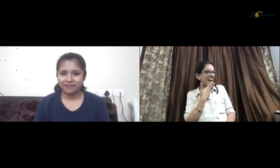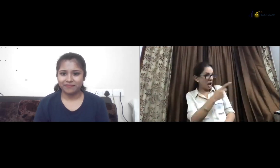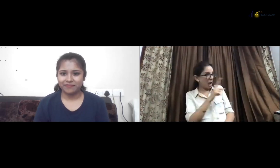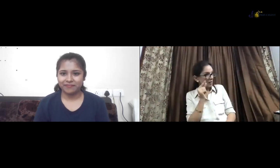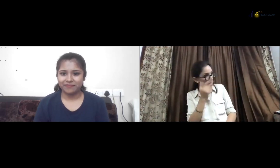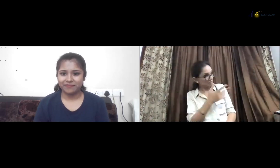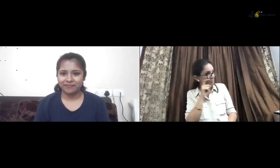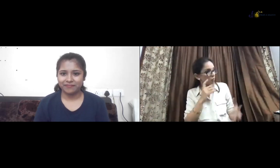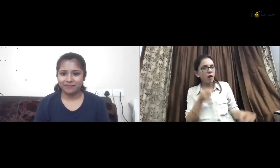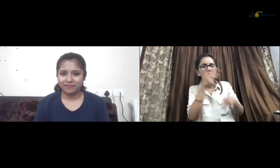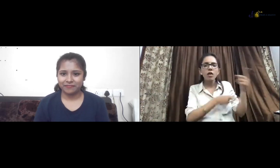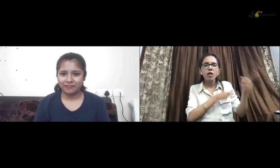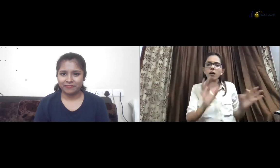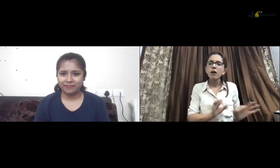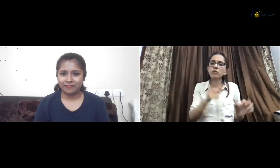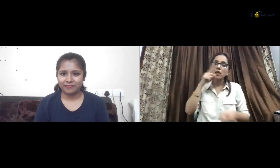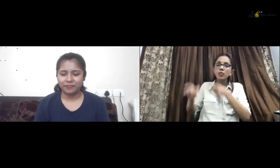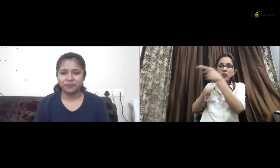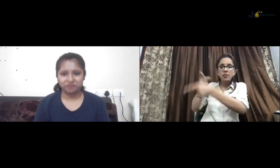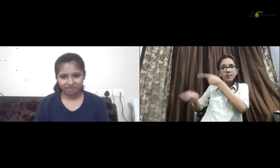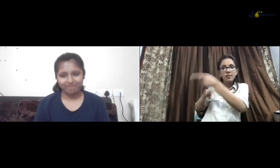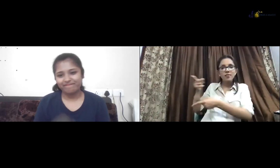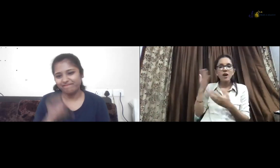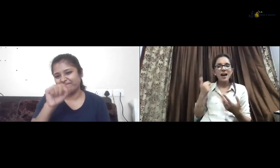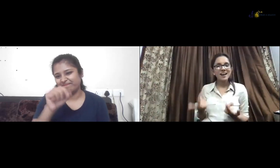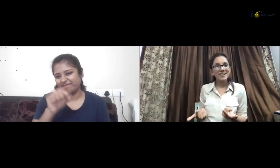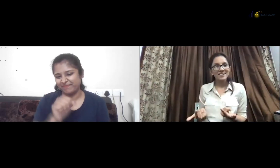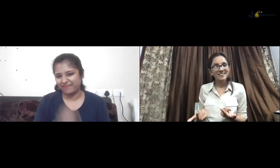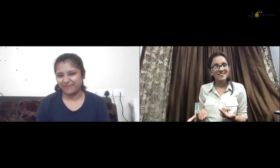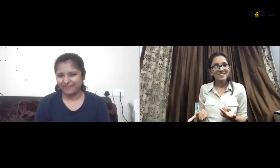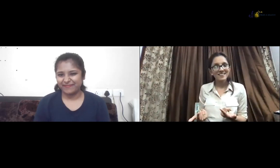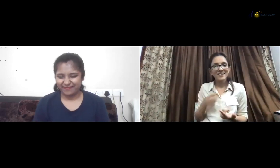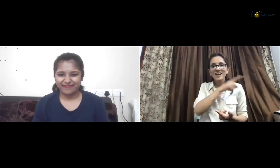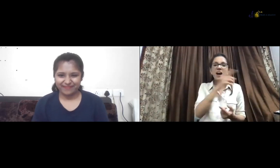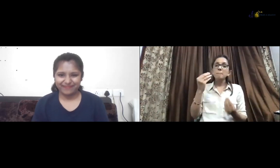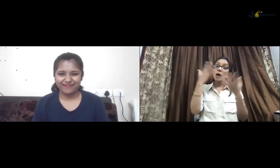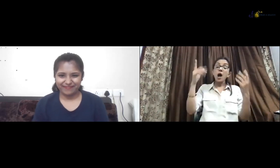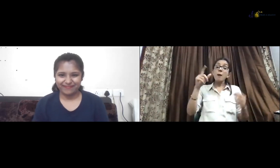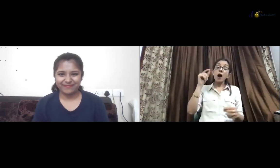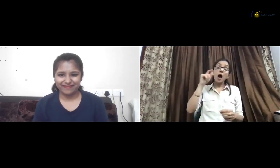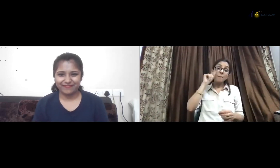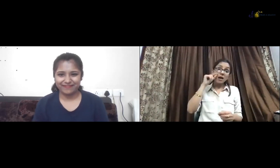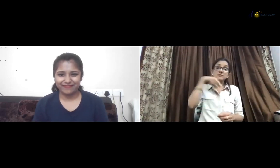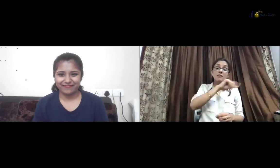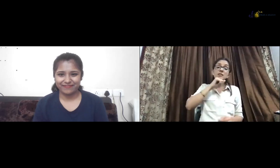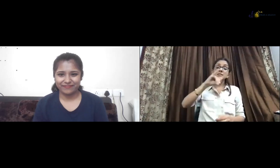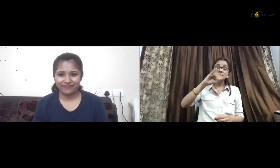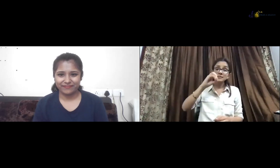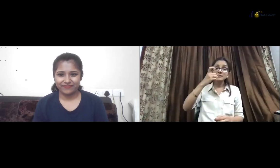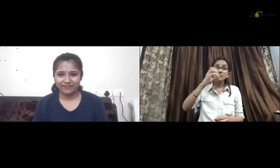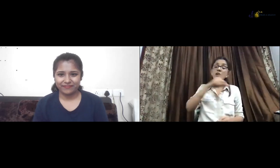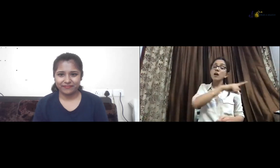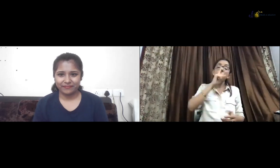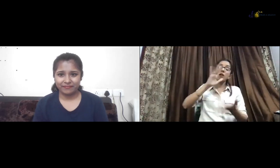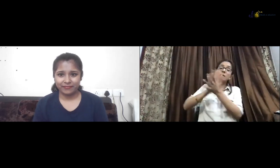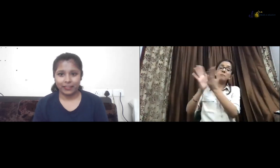male can do sex after 50 or 60. That is okay. But with female, they are saying, no, you're not supposed to think of this